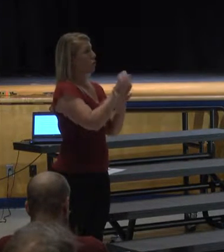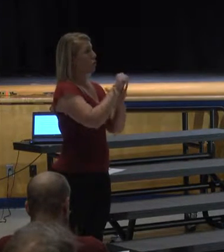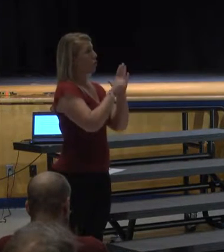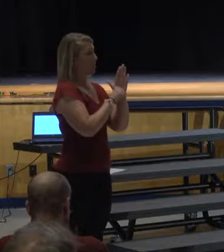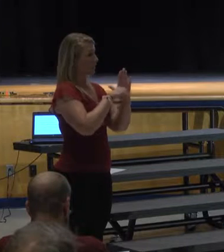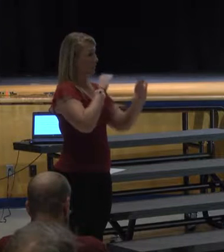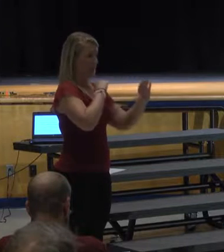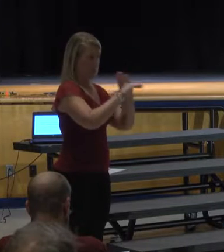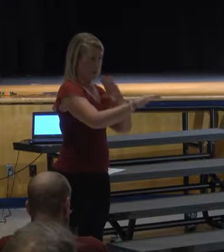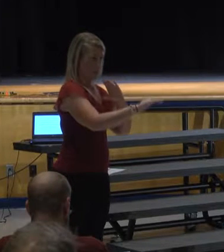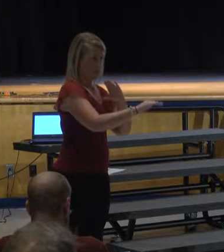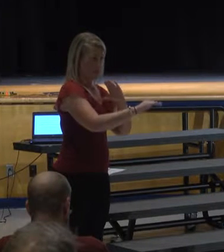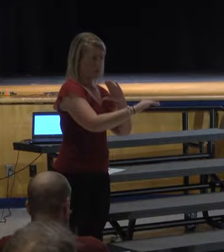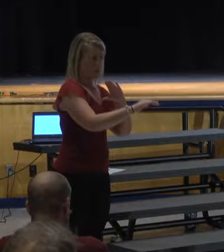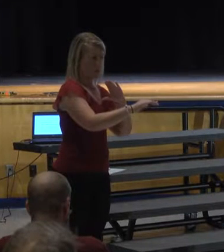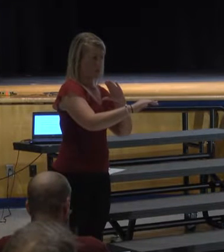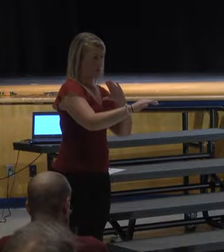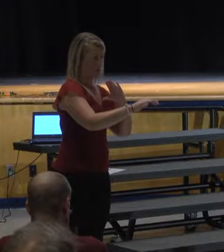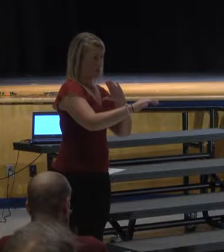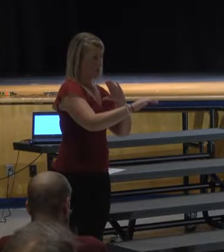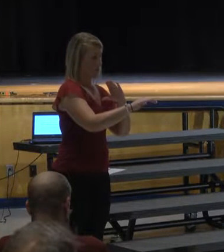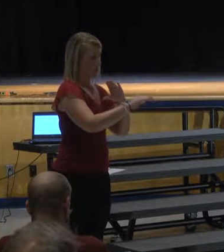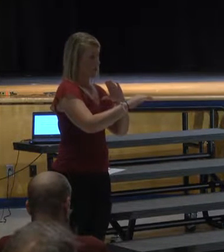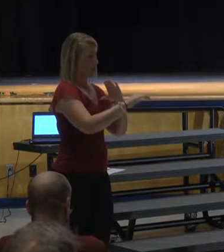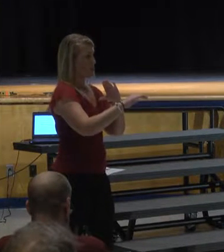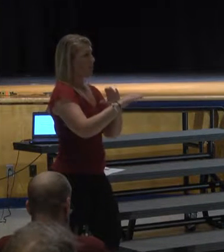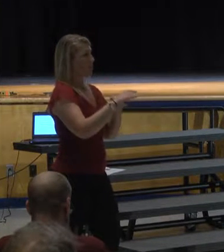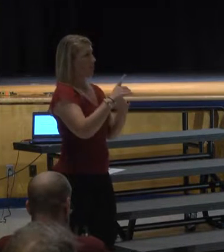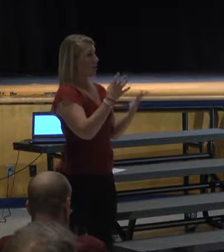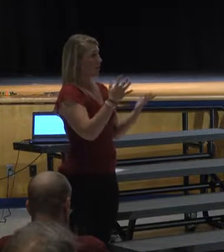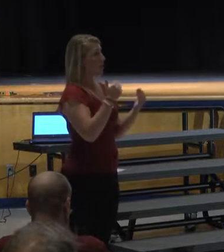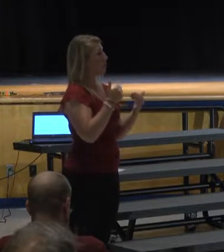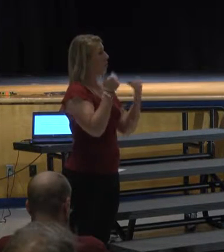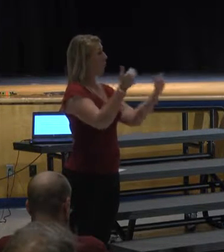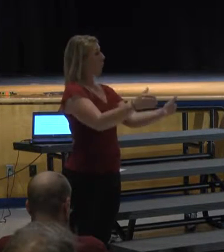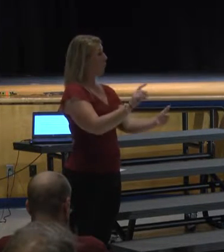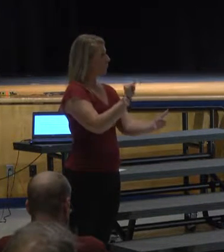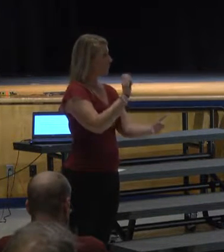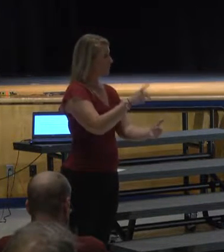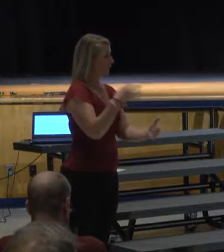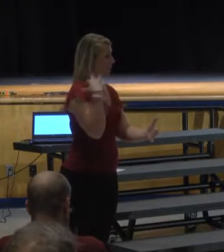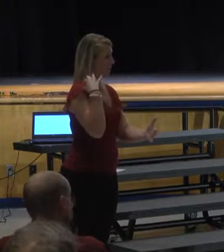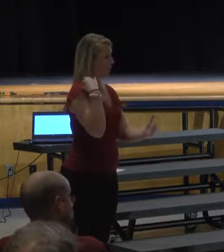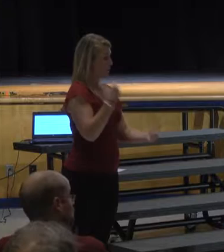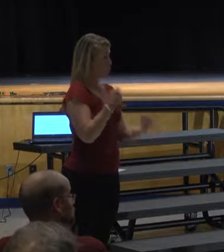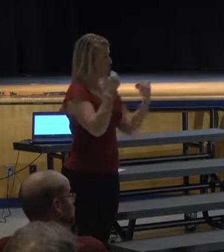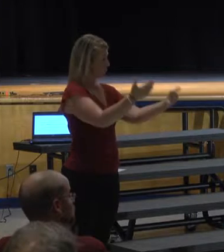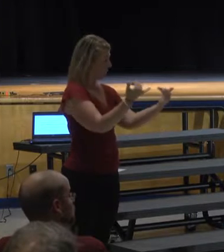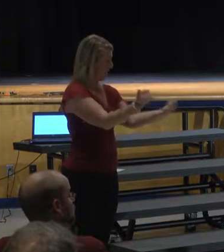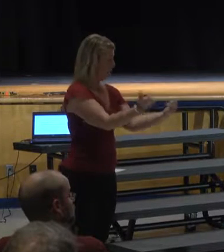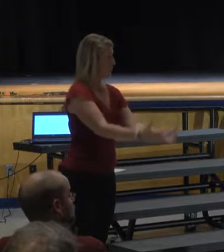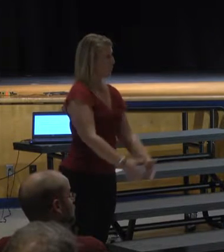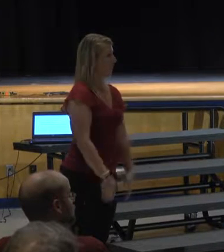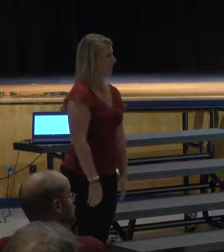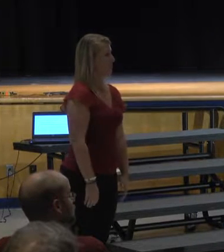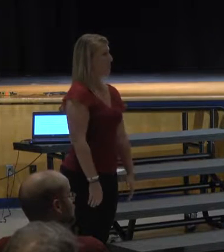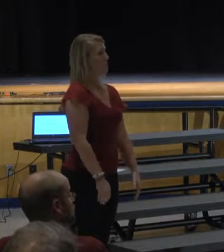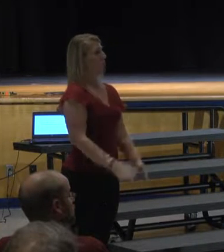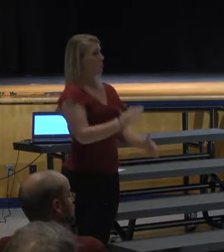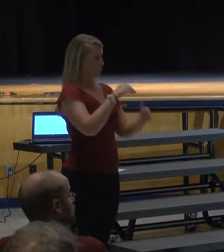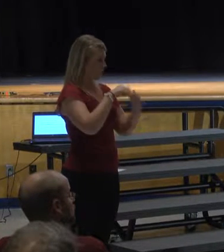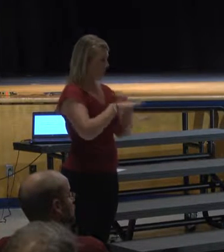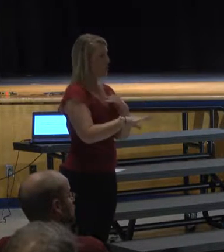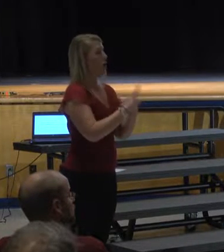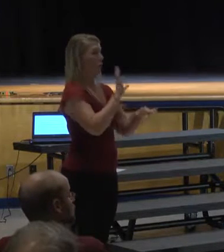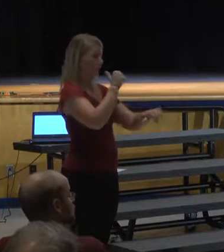email, because you listed your emails on the FAFSA, and says, hey, you can do your TAP application now. And the student can go in, create it,